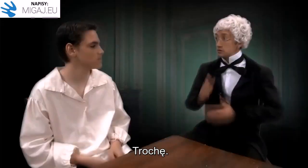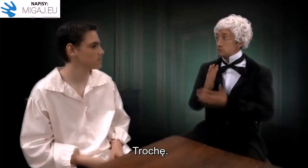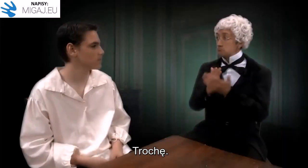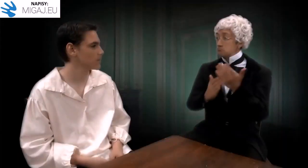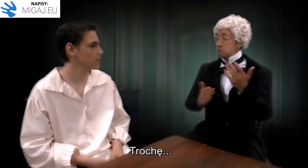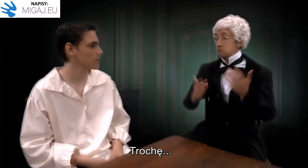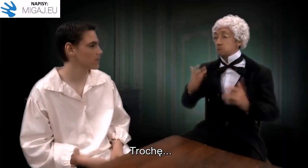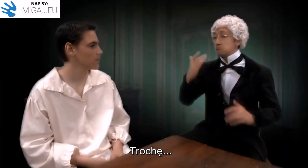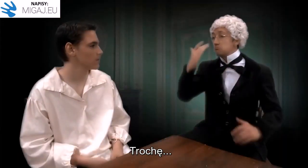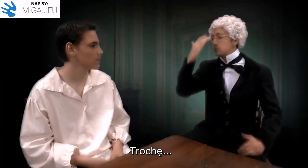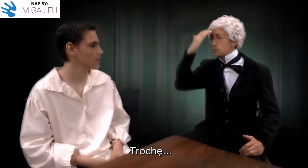Some.